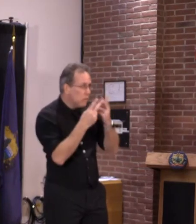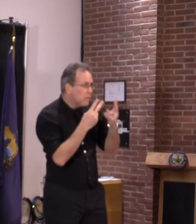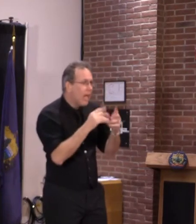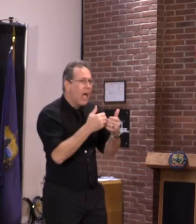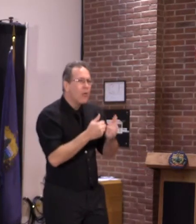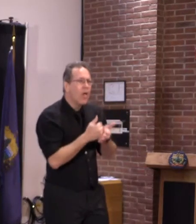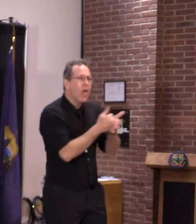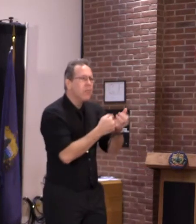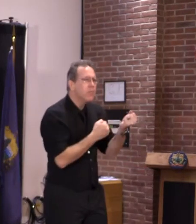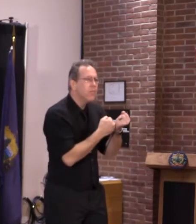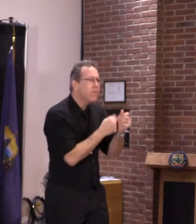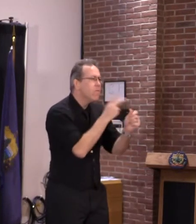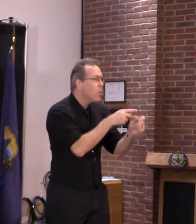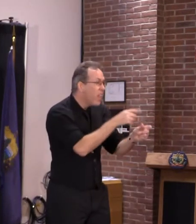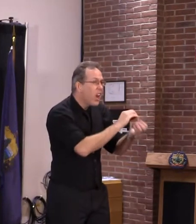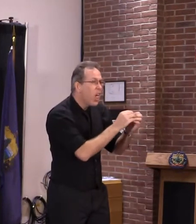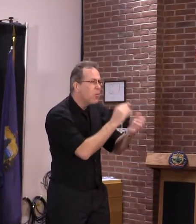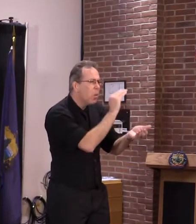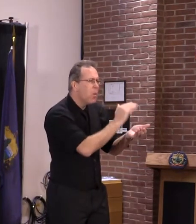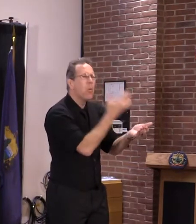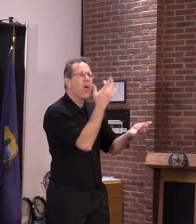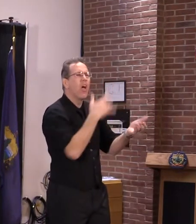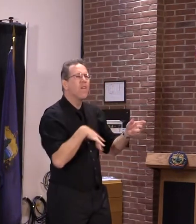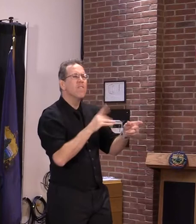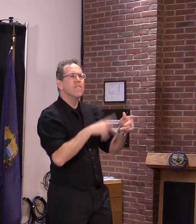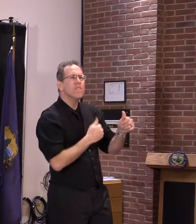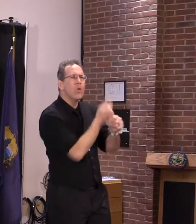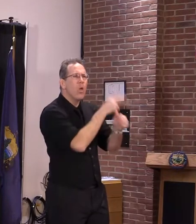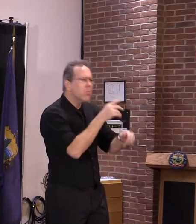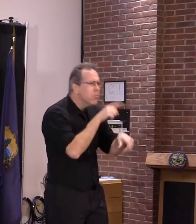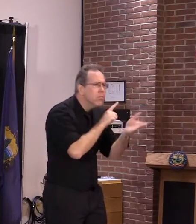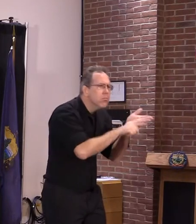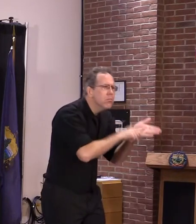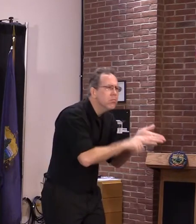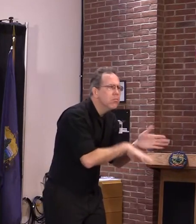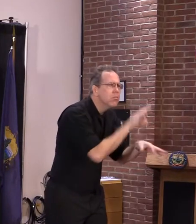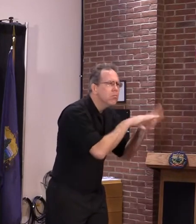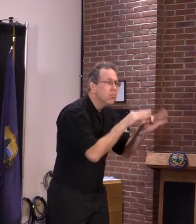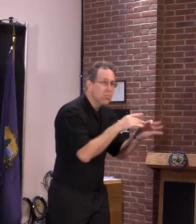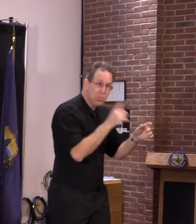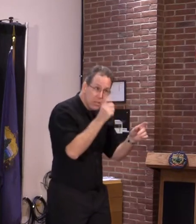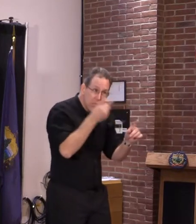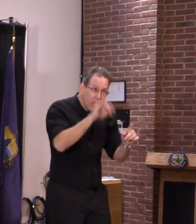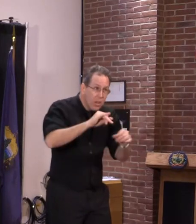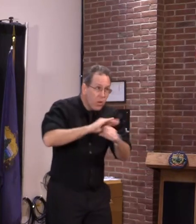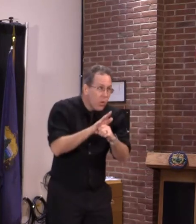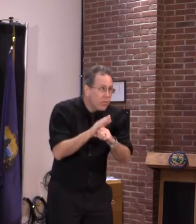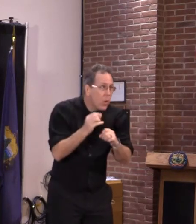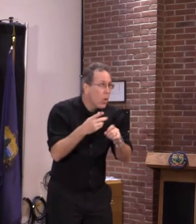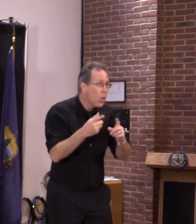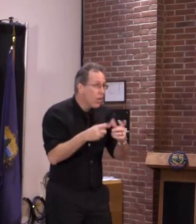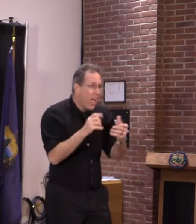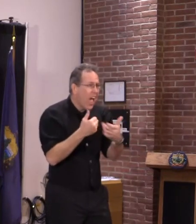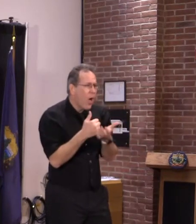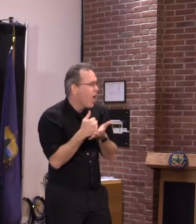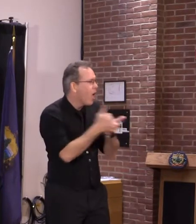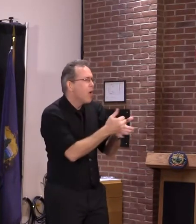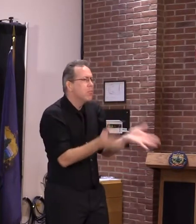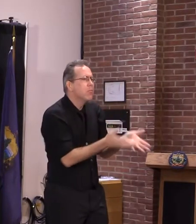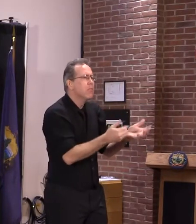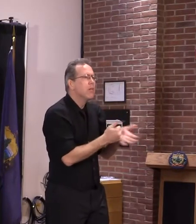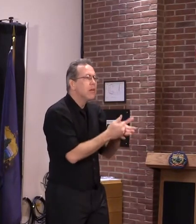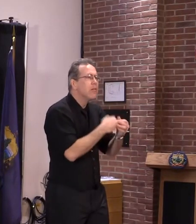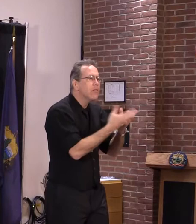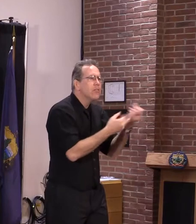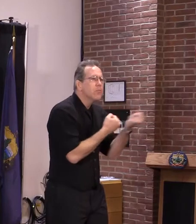report or kind of analyze it in the context of COVID about whether there's anything we can do to help long-term care facilities that are under this